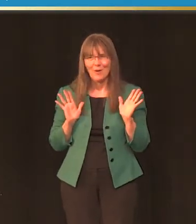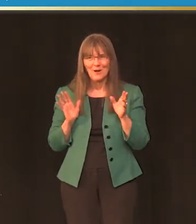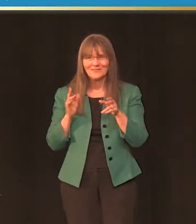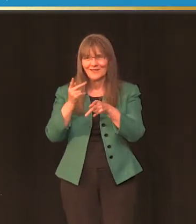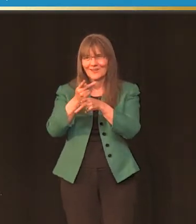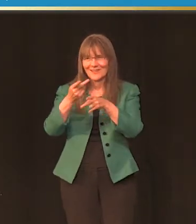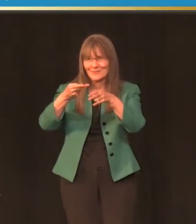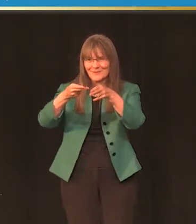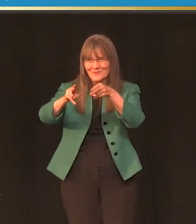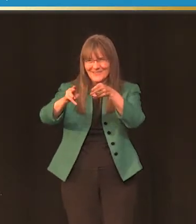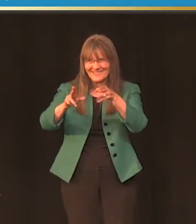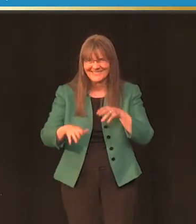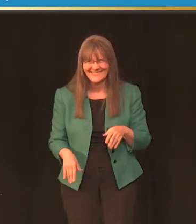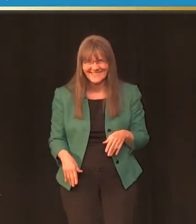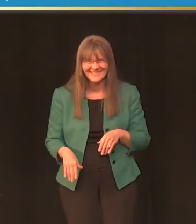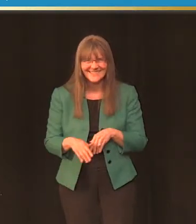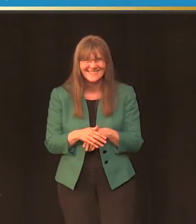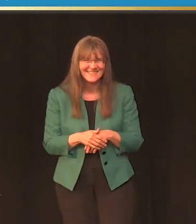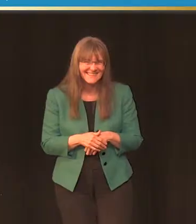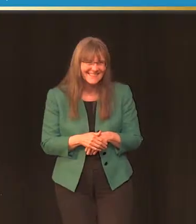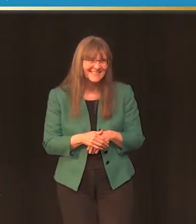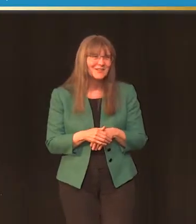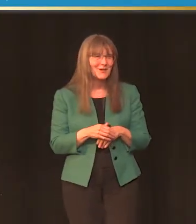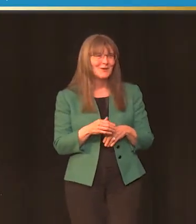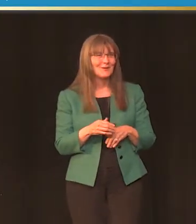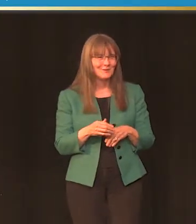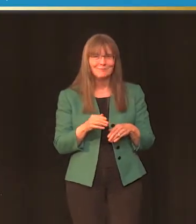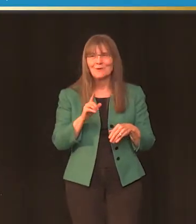few. I'll keep it brief.